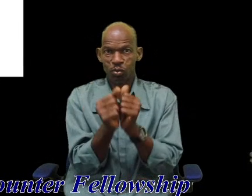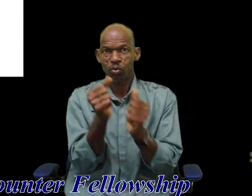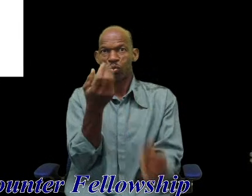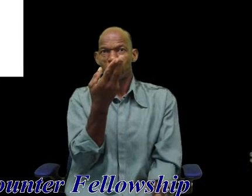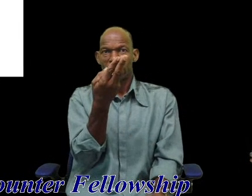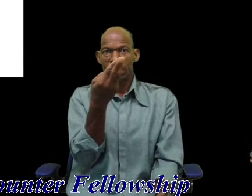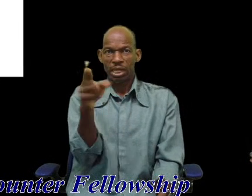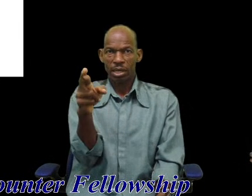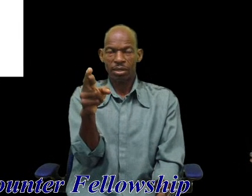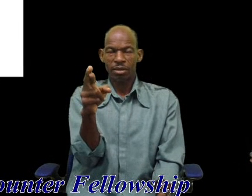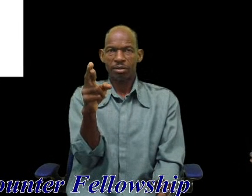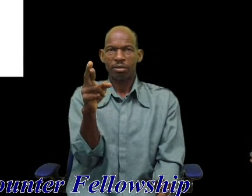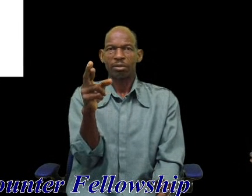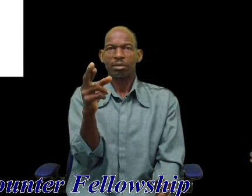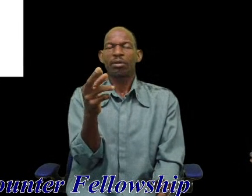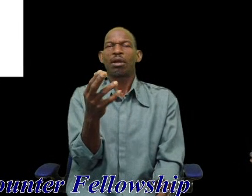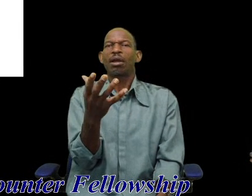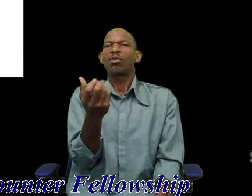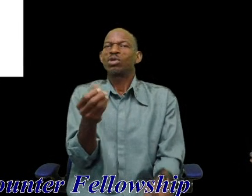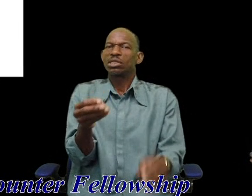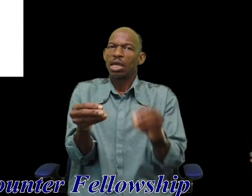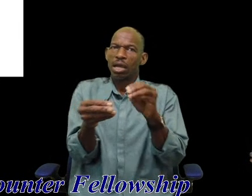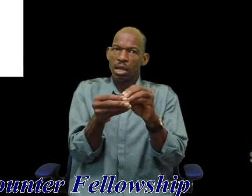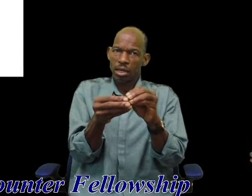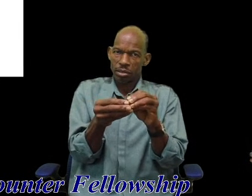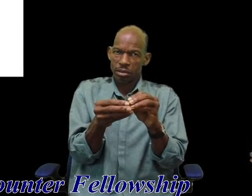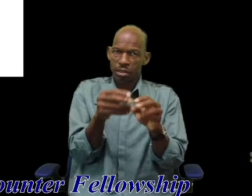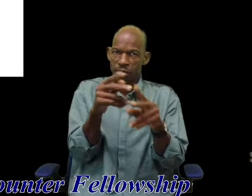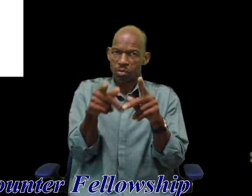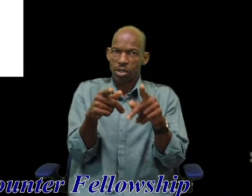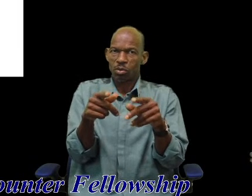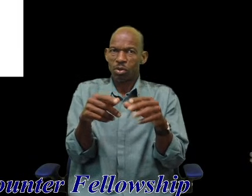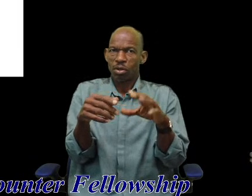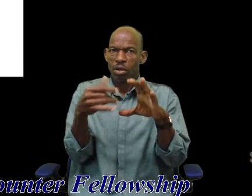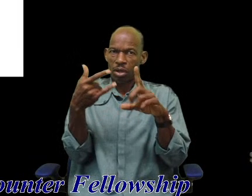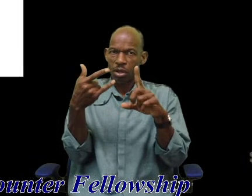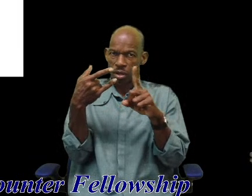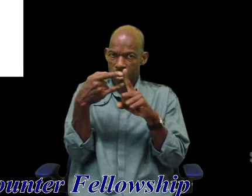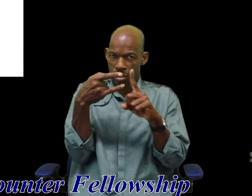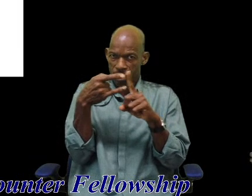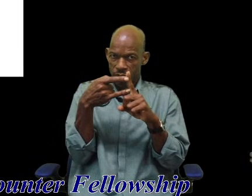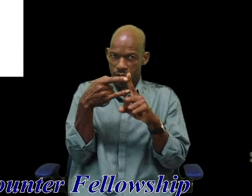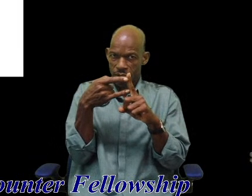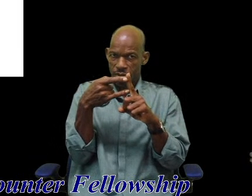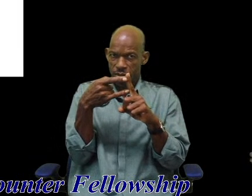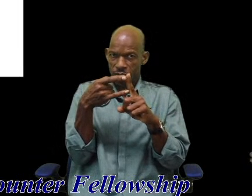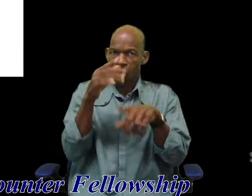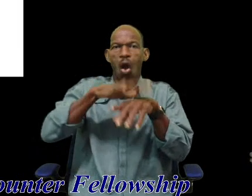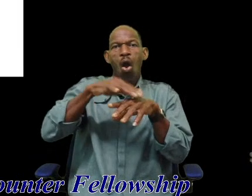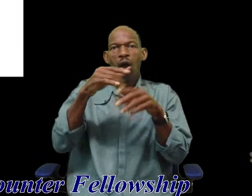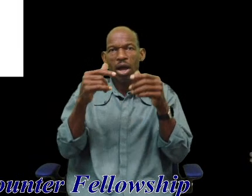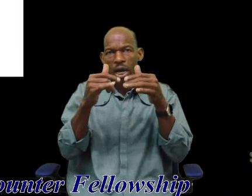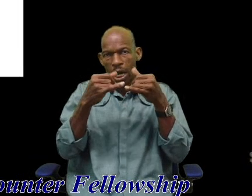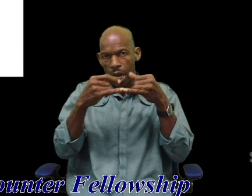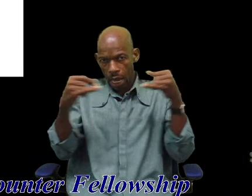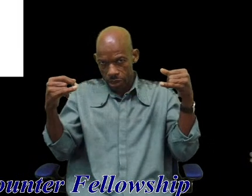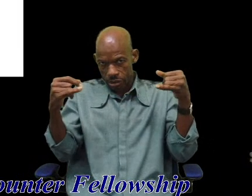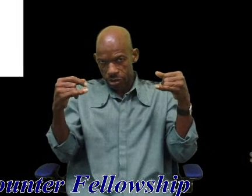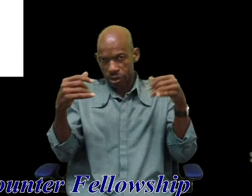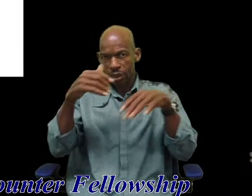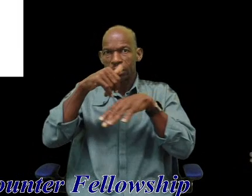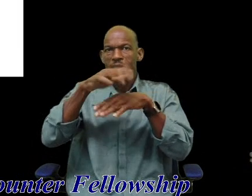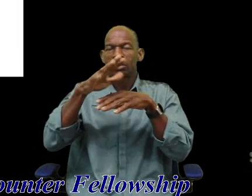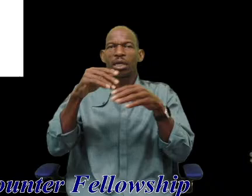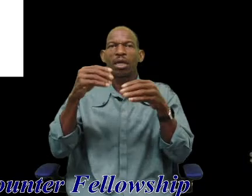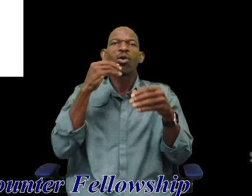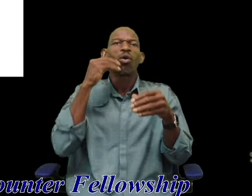I'm reminding you, those people who are online, especially, send your home lesson to me, please.